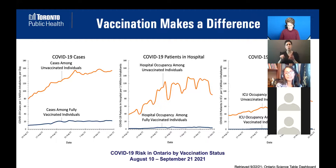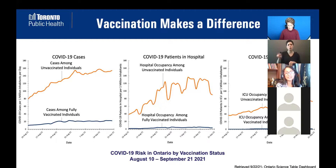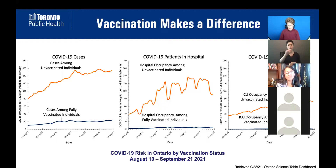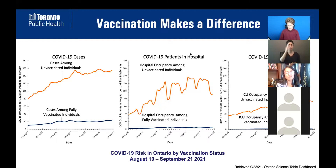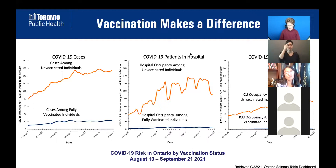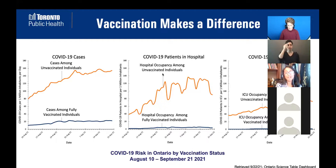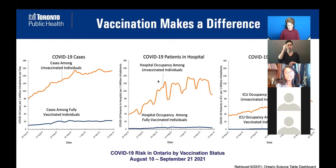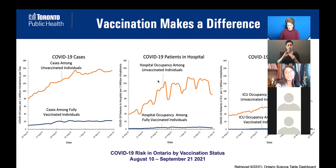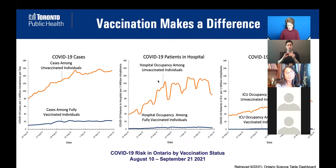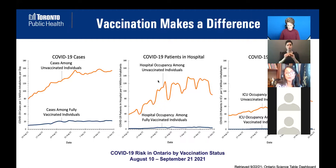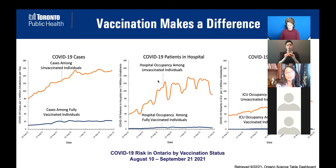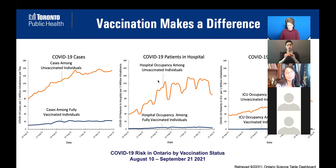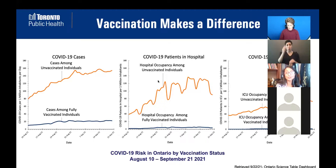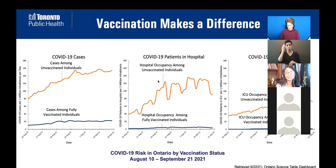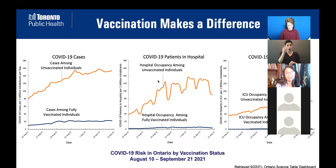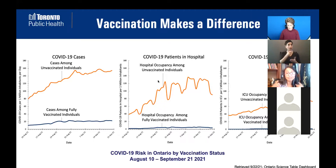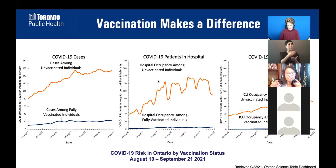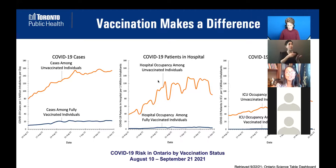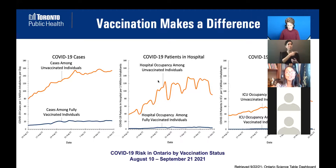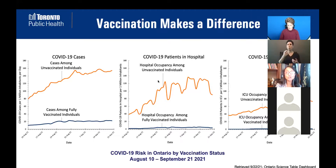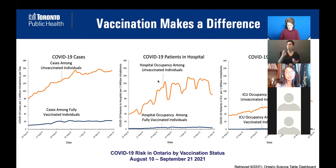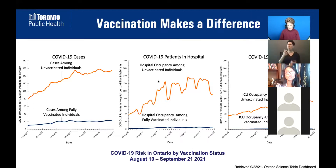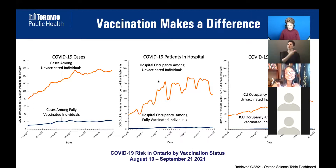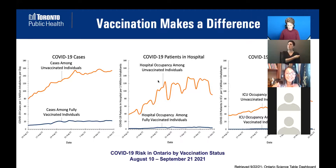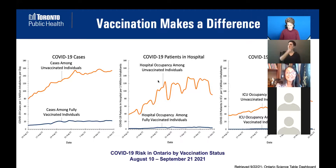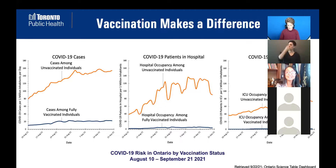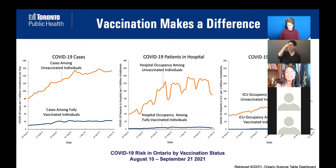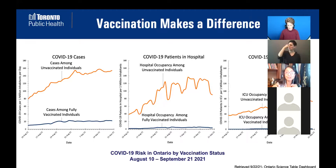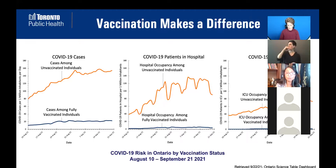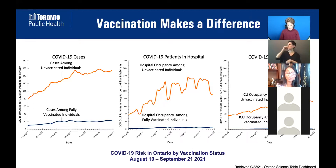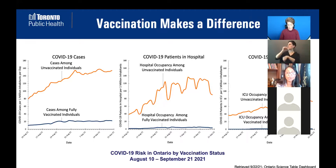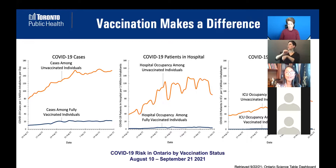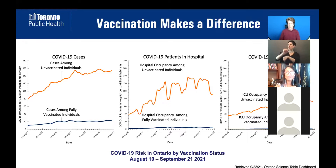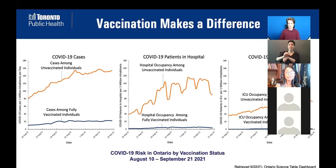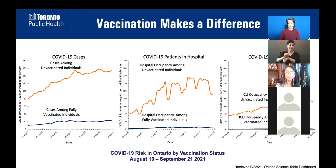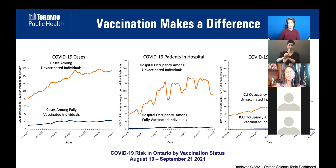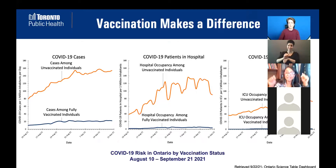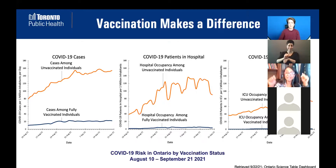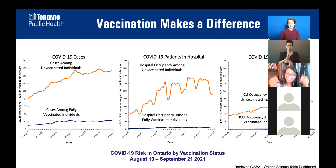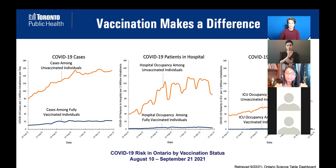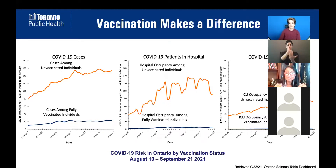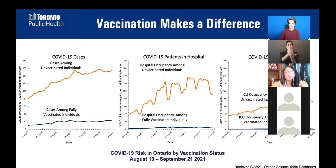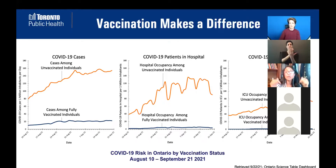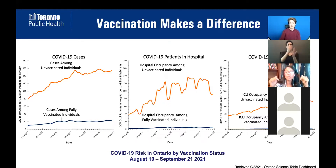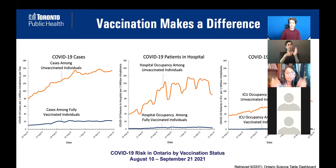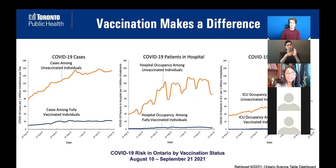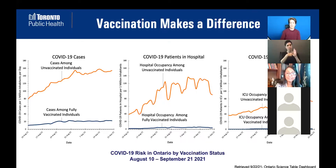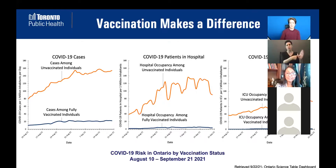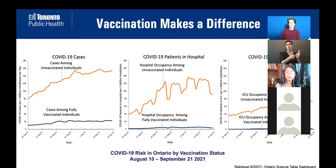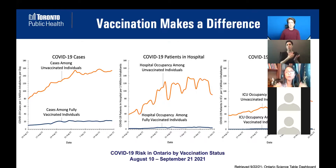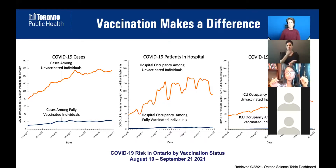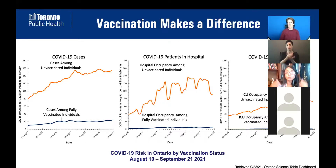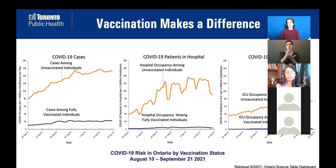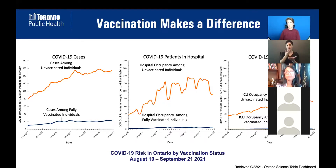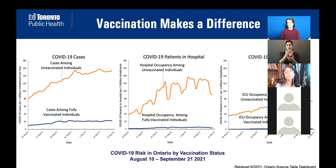when people say vaccines don't work, this shows, yes, they work. They work in Ontario